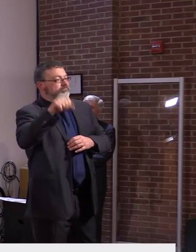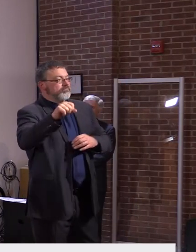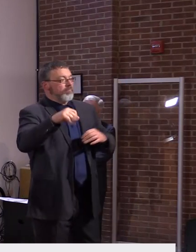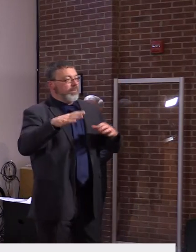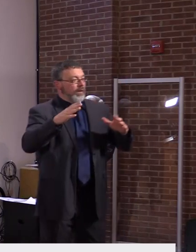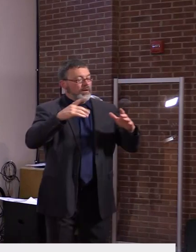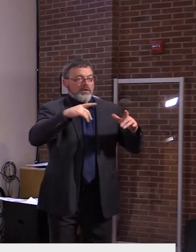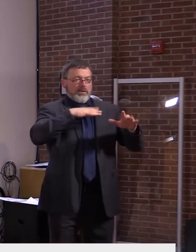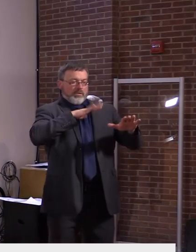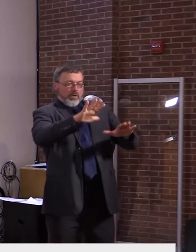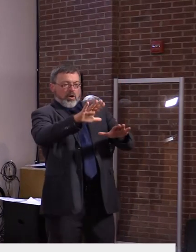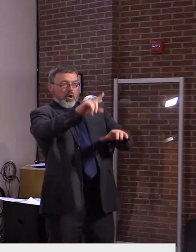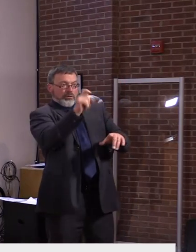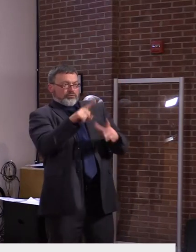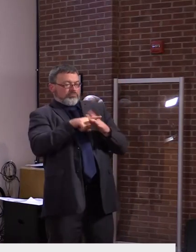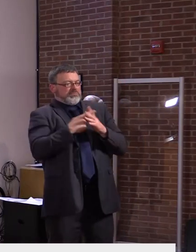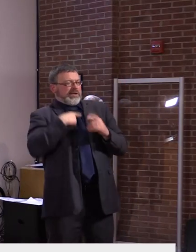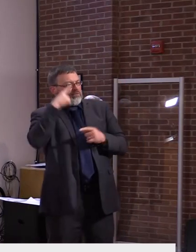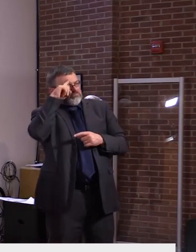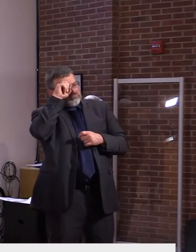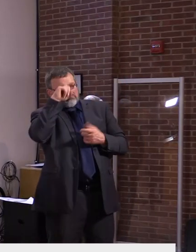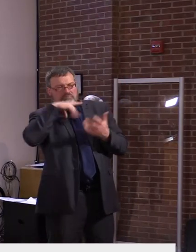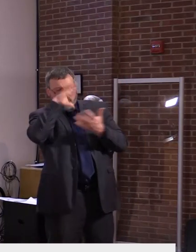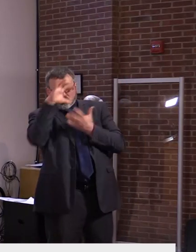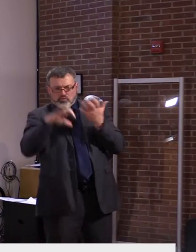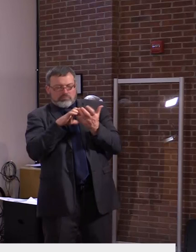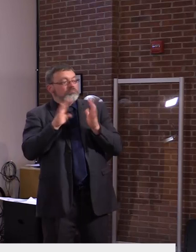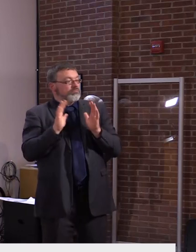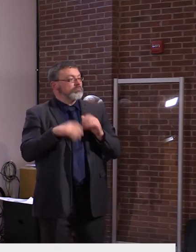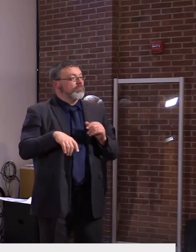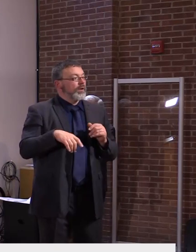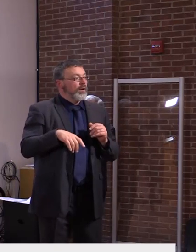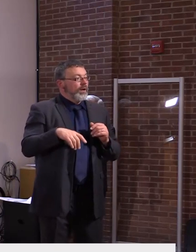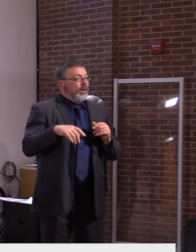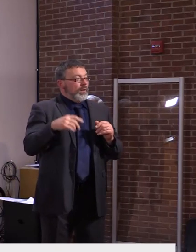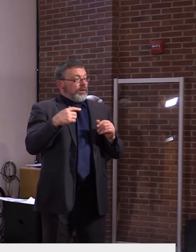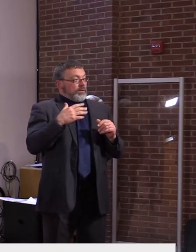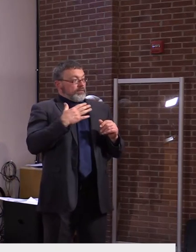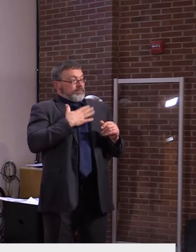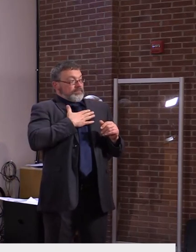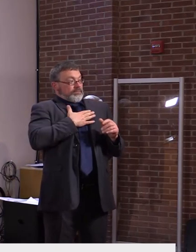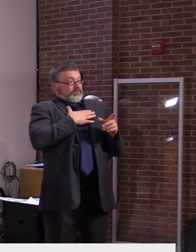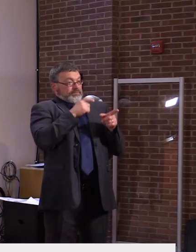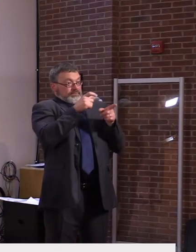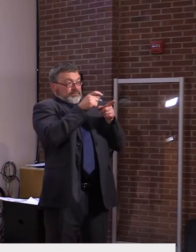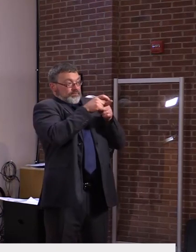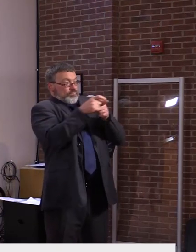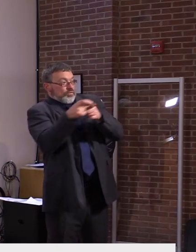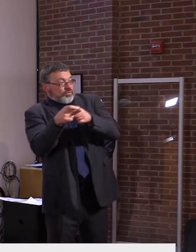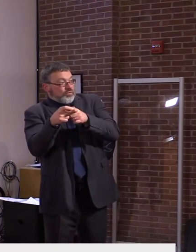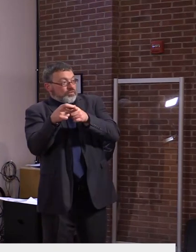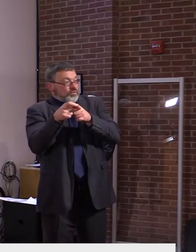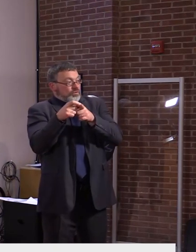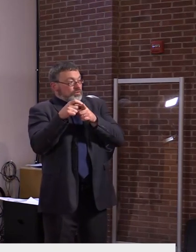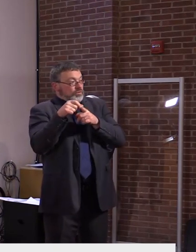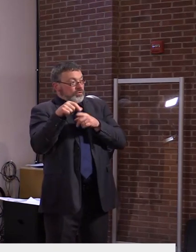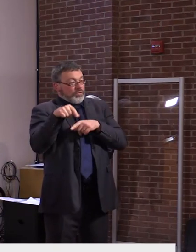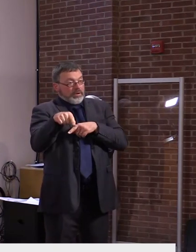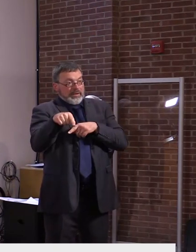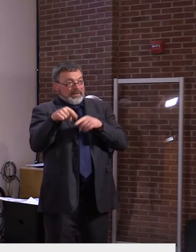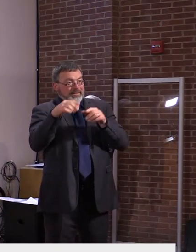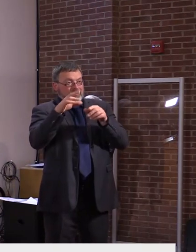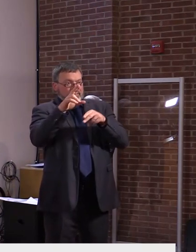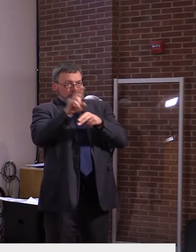Sorry to have that confusion, but you didn't pick up on our vocabulary lesson, which was that those are not actually considered boosters. Those